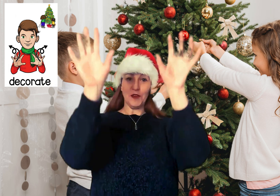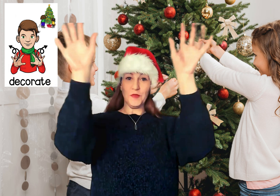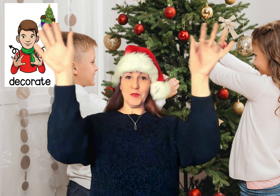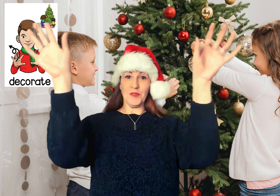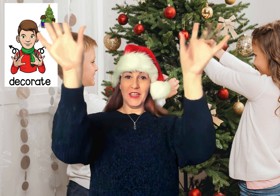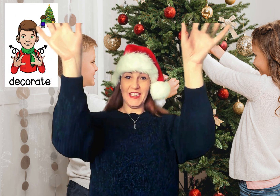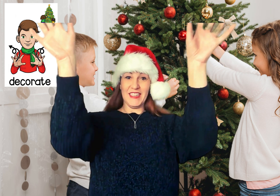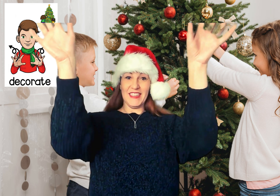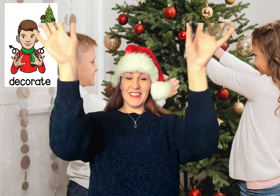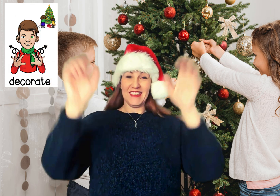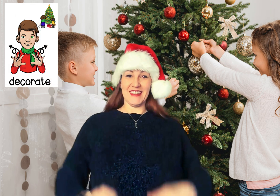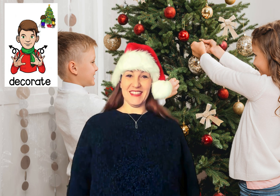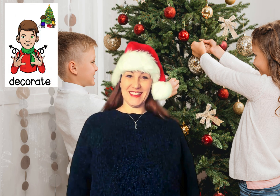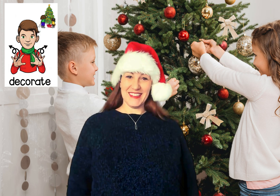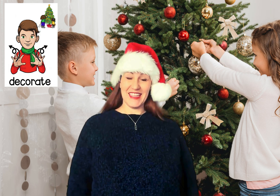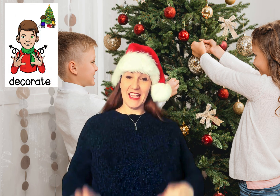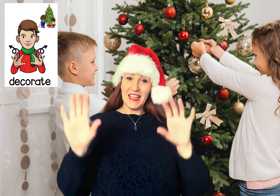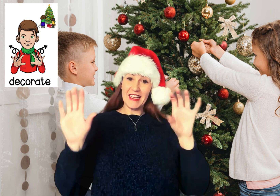Decorate.